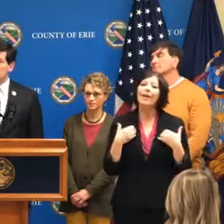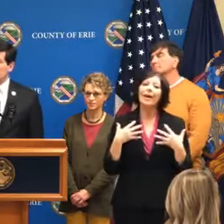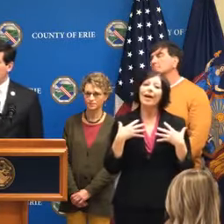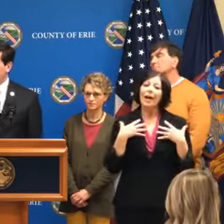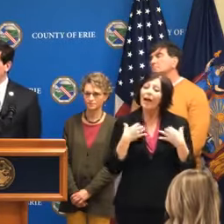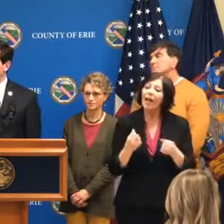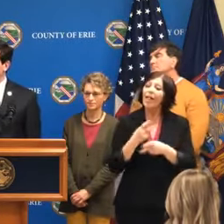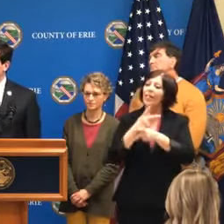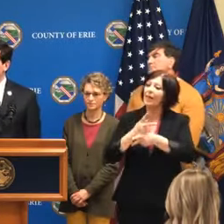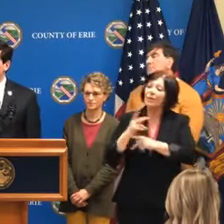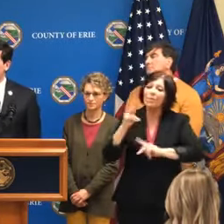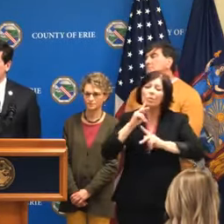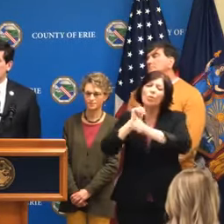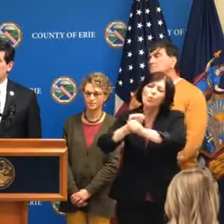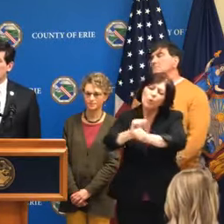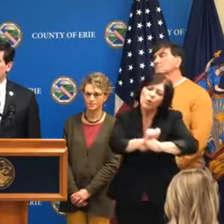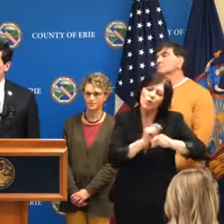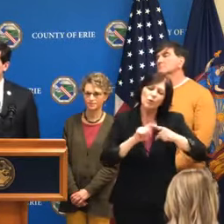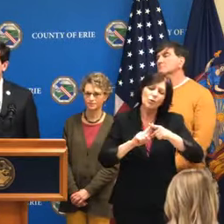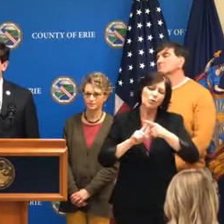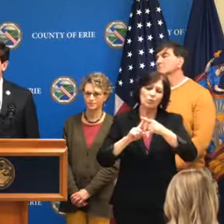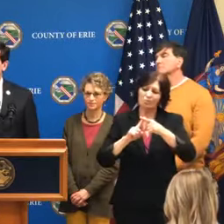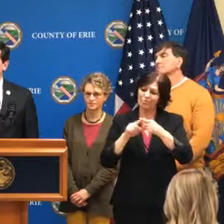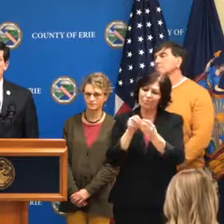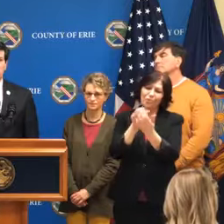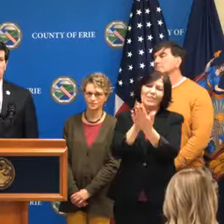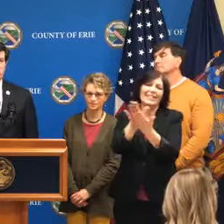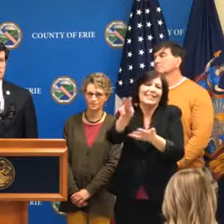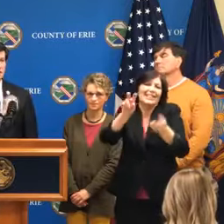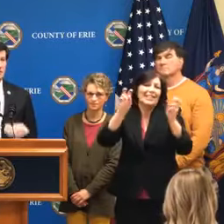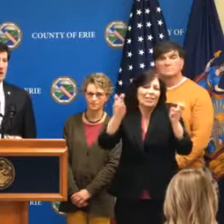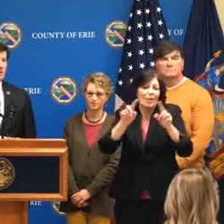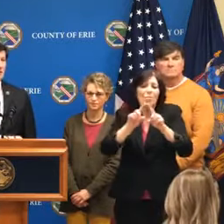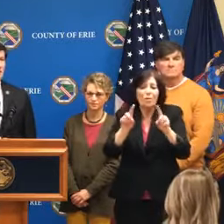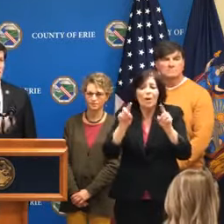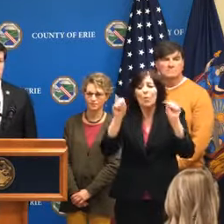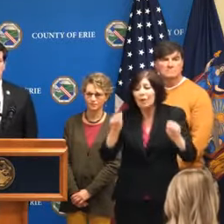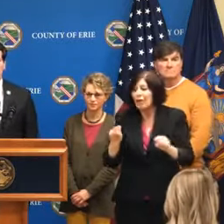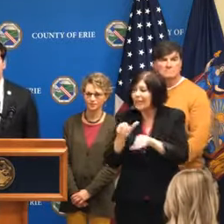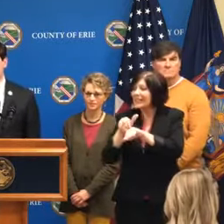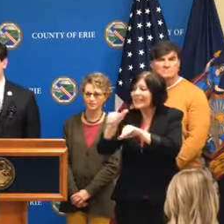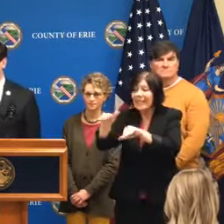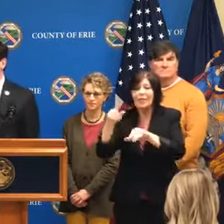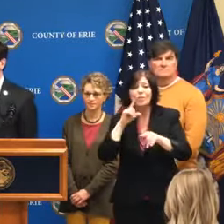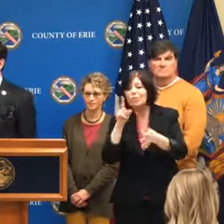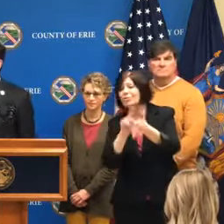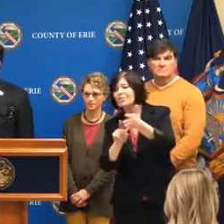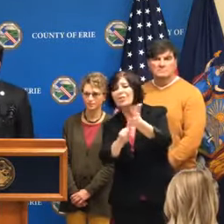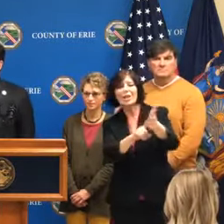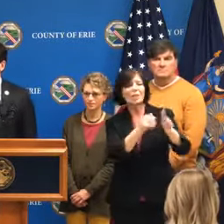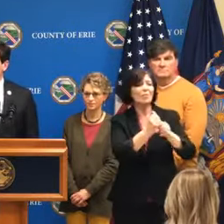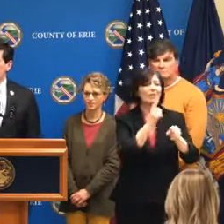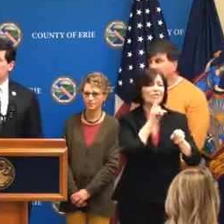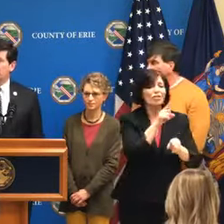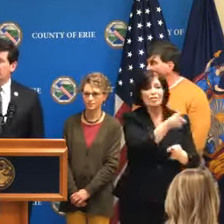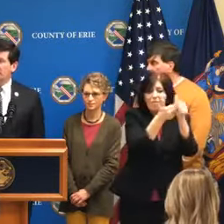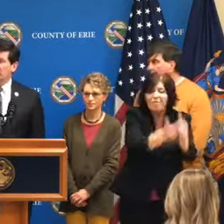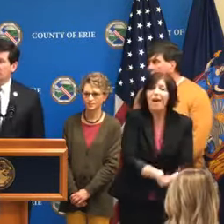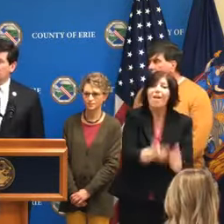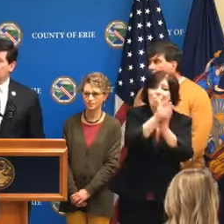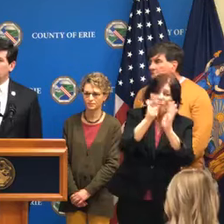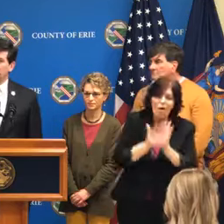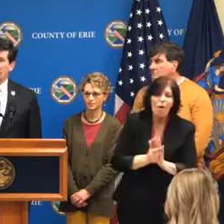sanitarians. Many of them are working to address the COVID-19 issue, but we could send them out, and we will send them out to do spot checks. And if they